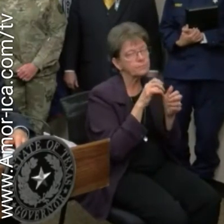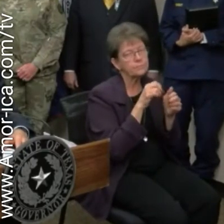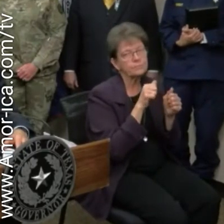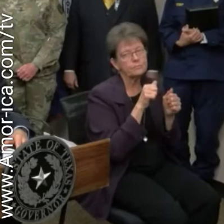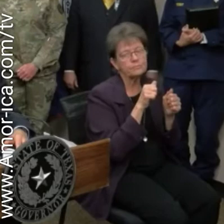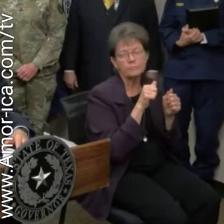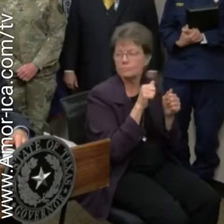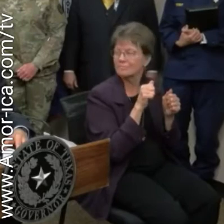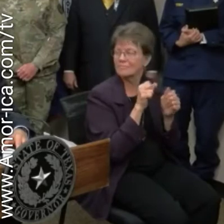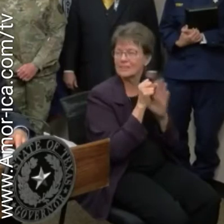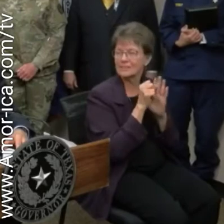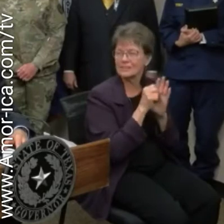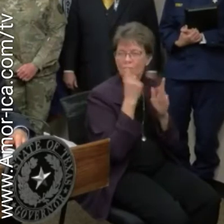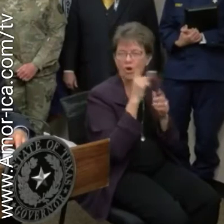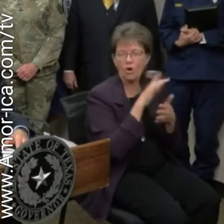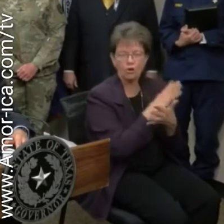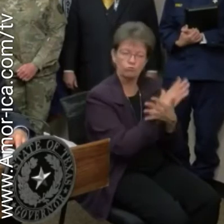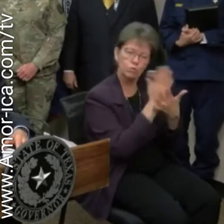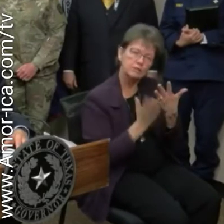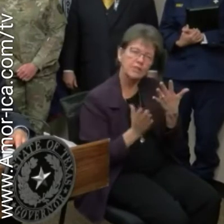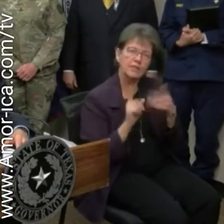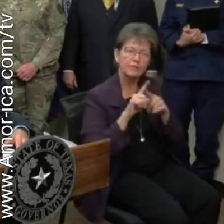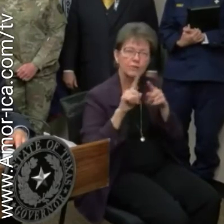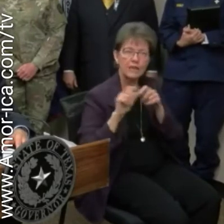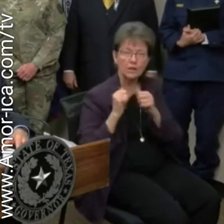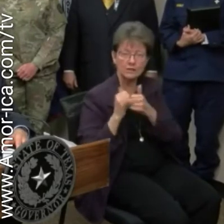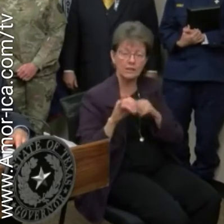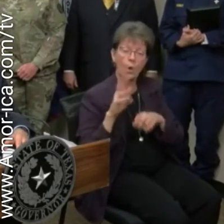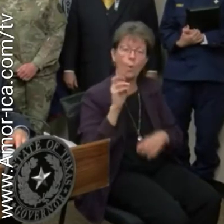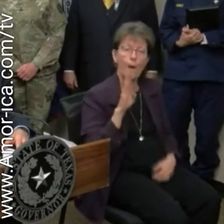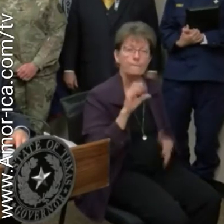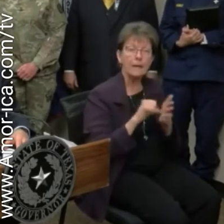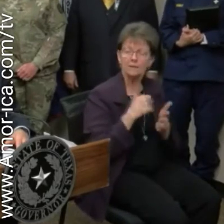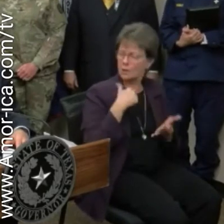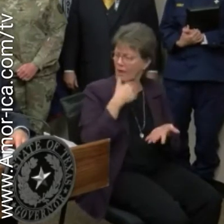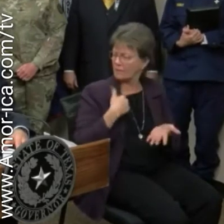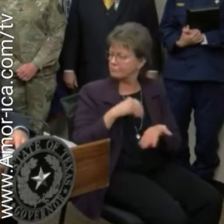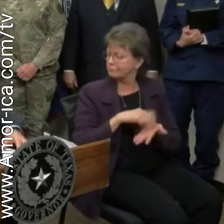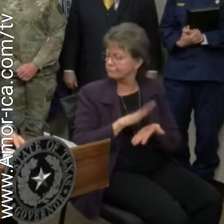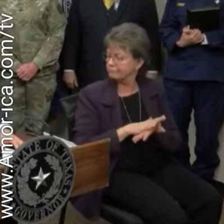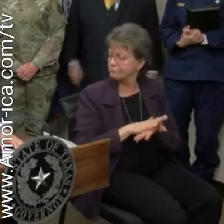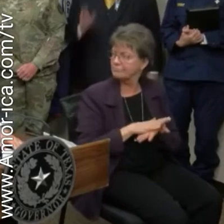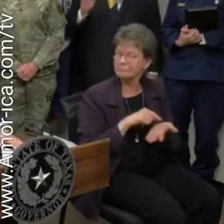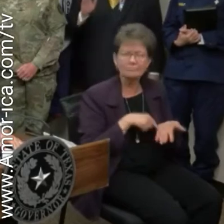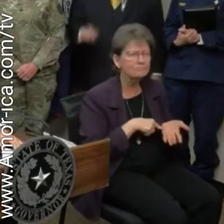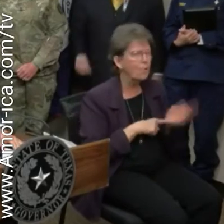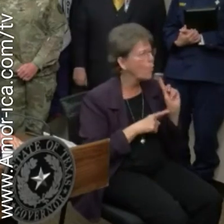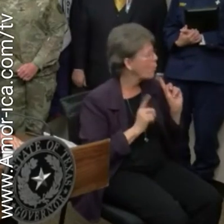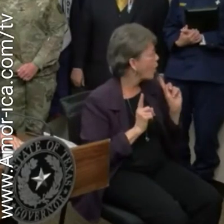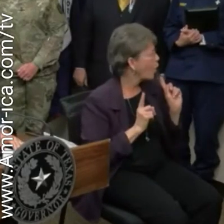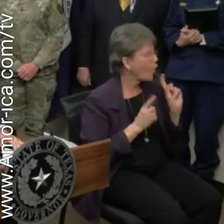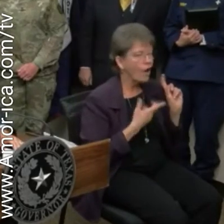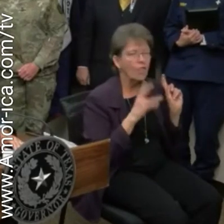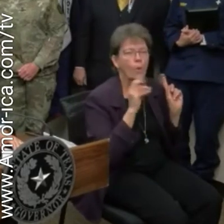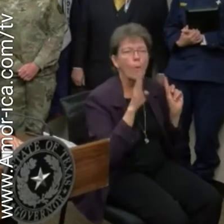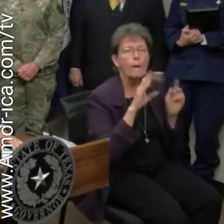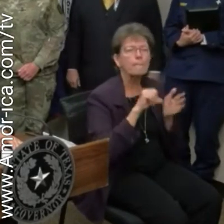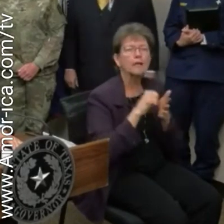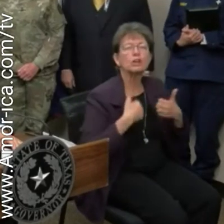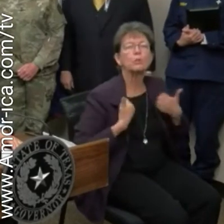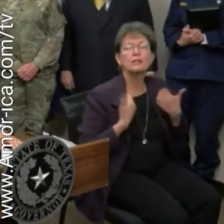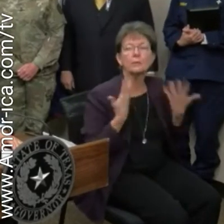to state response across agencies. I talk about this web page. I don't have it down here. Where are you? What is the web page address?